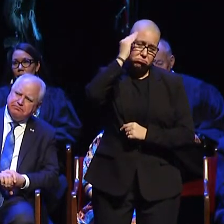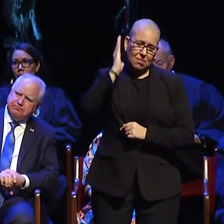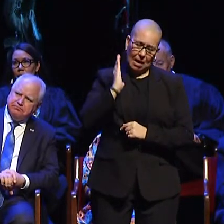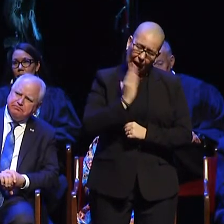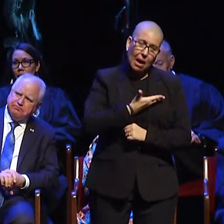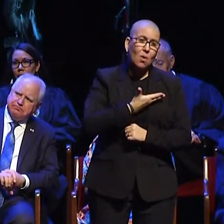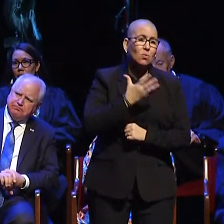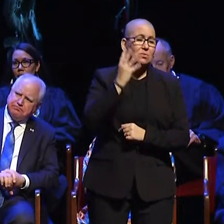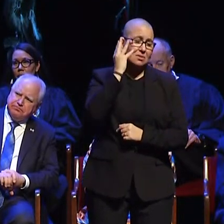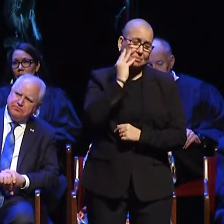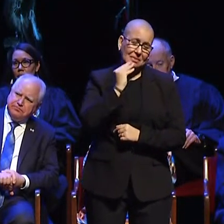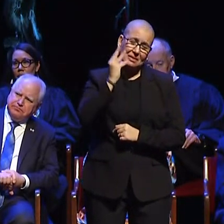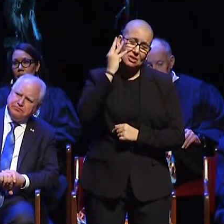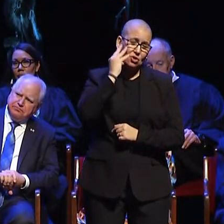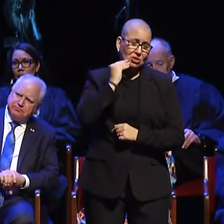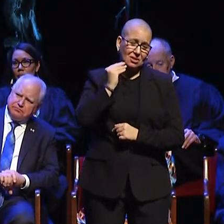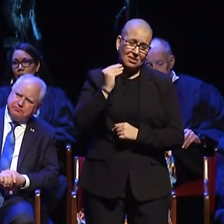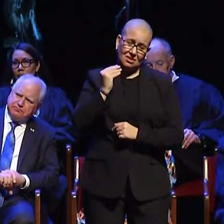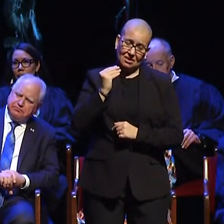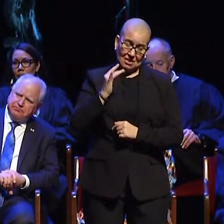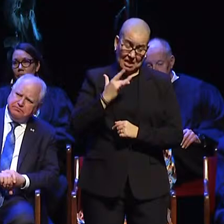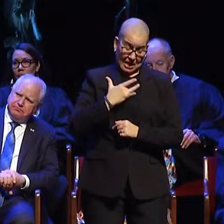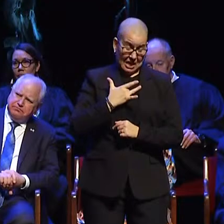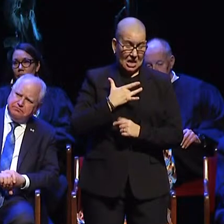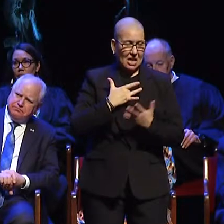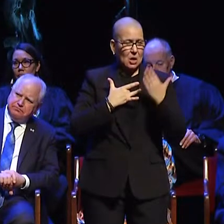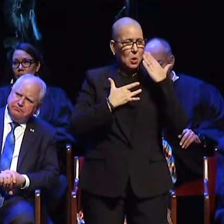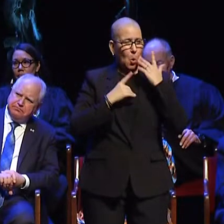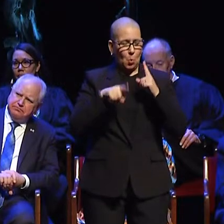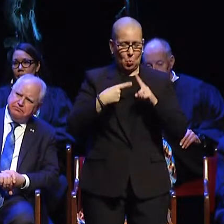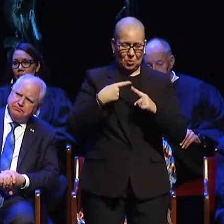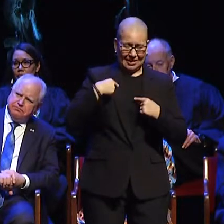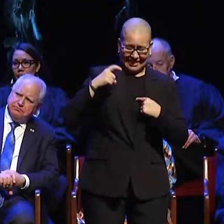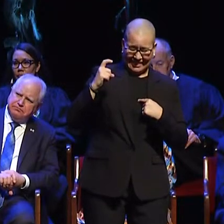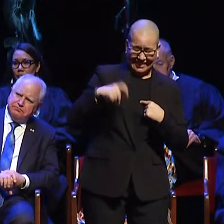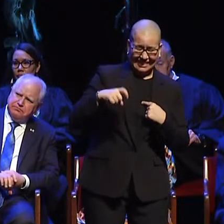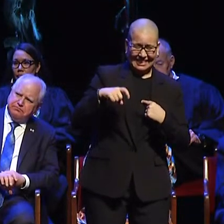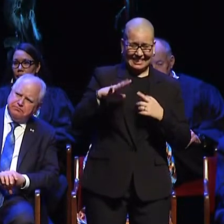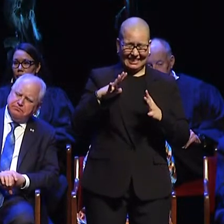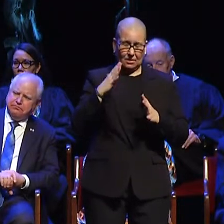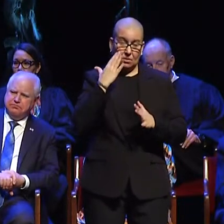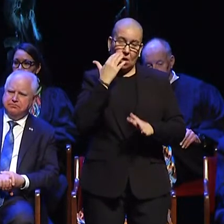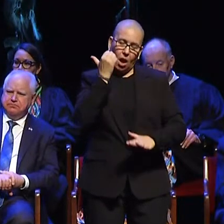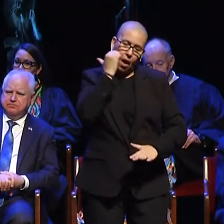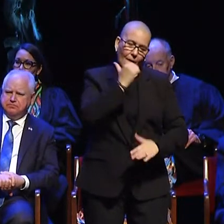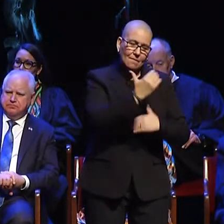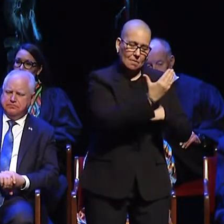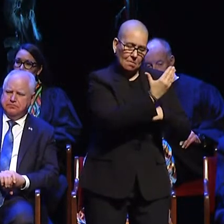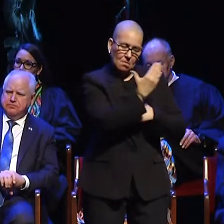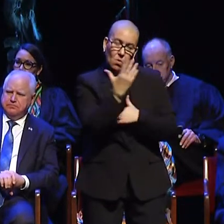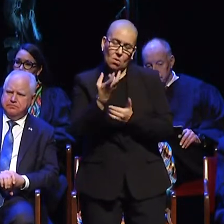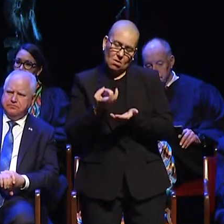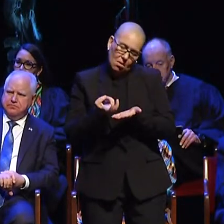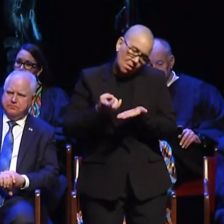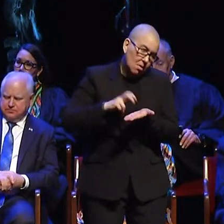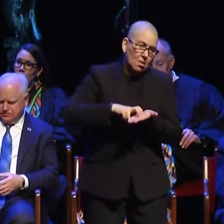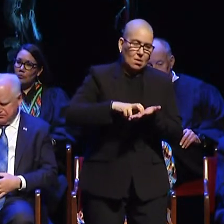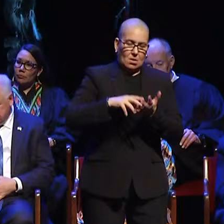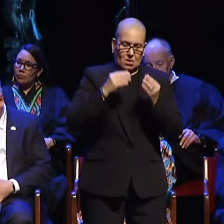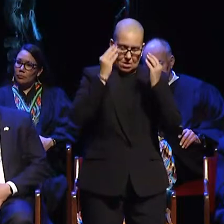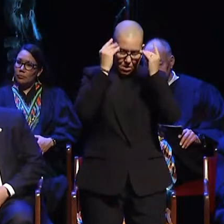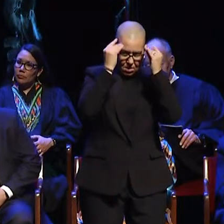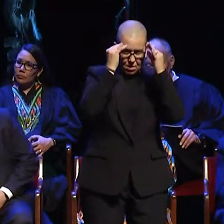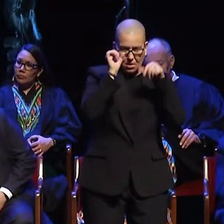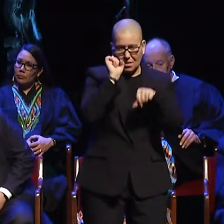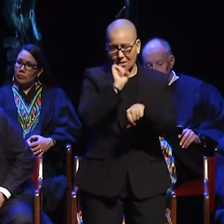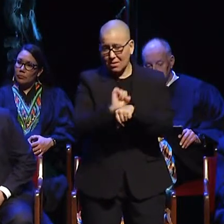the heart it takes to keep working every day for all people and all creation